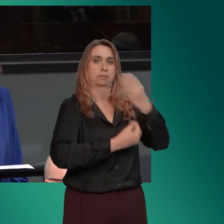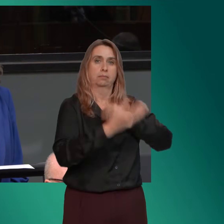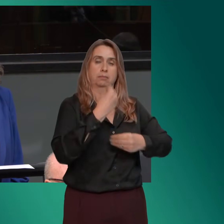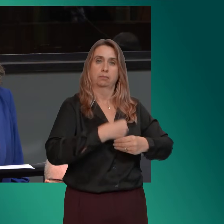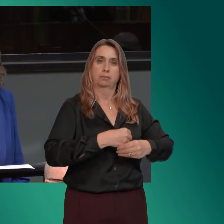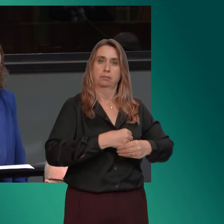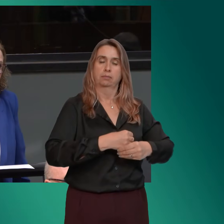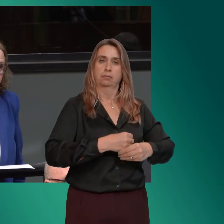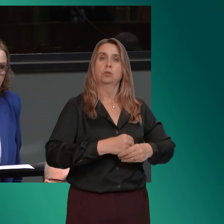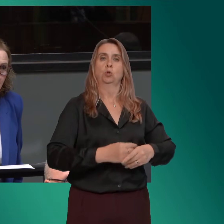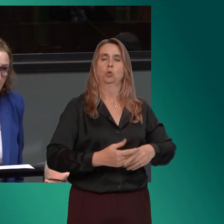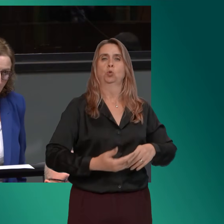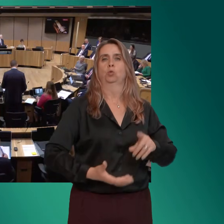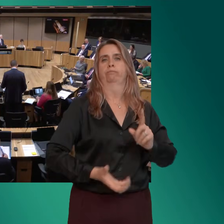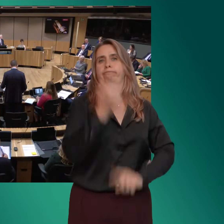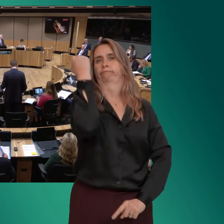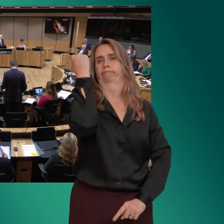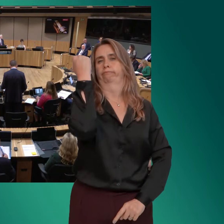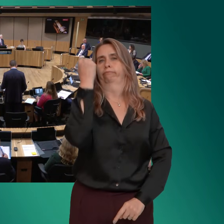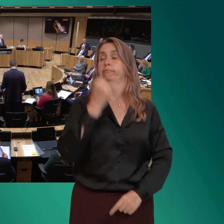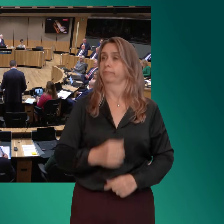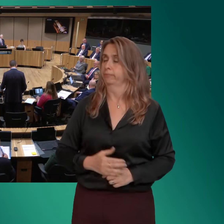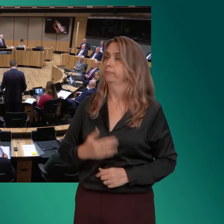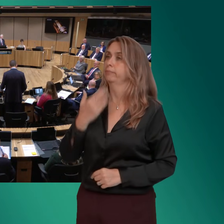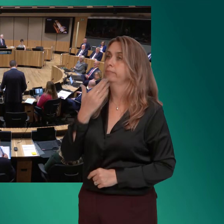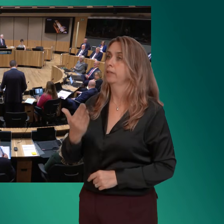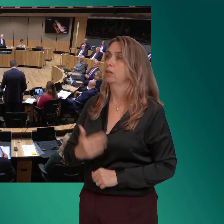their own full potential? Diolch.